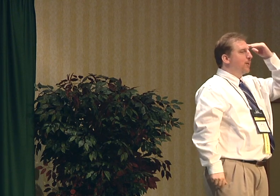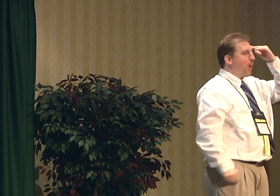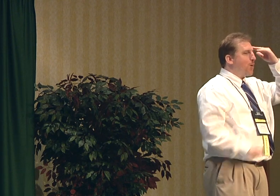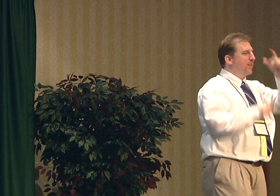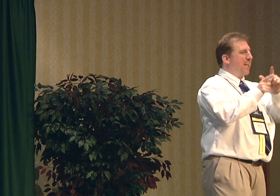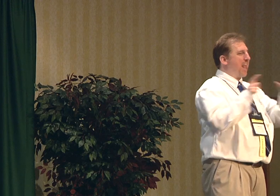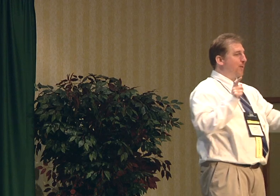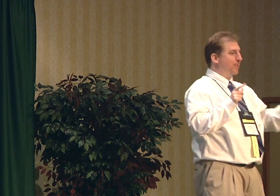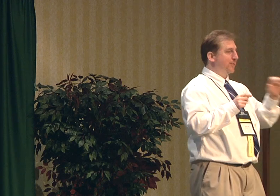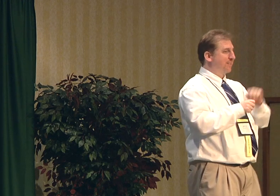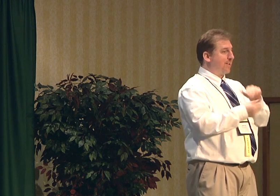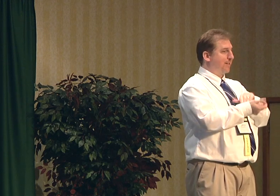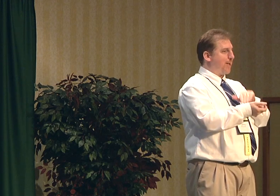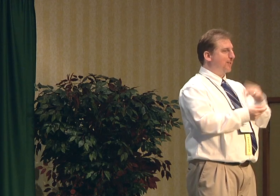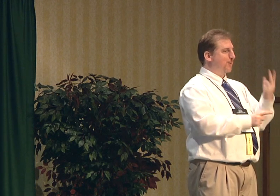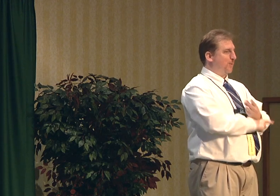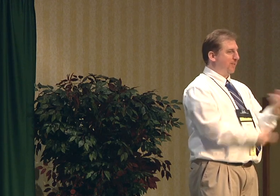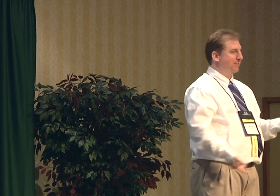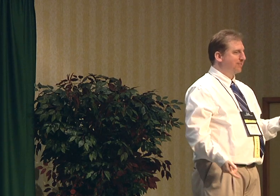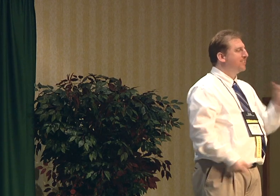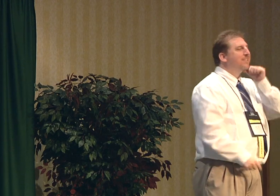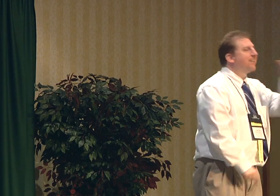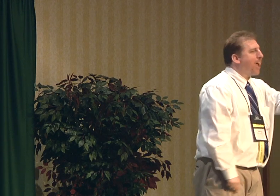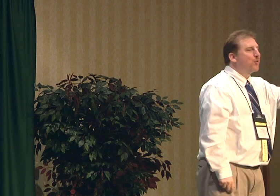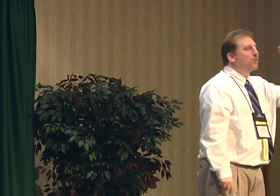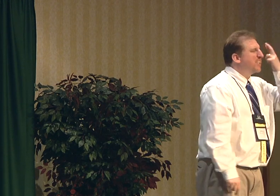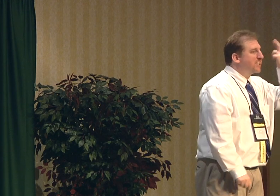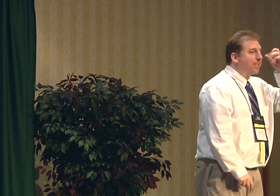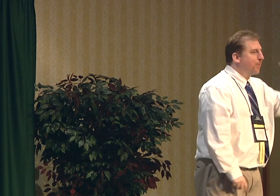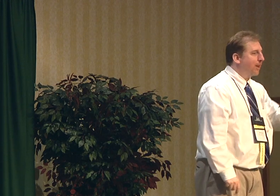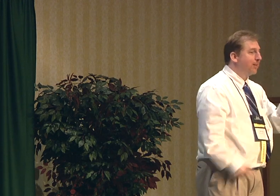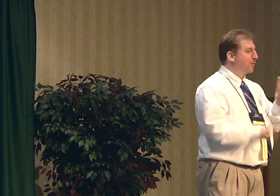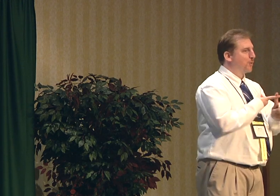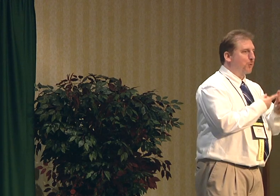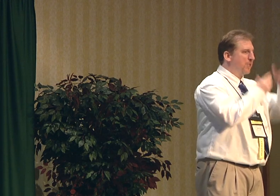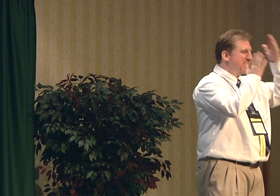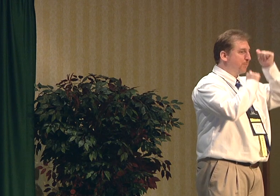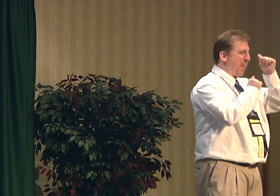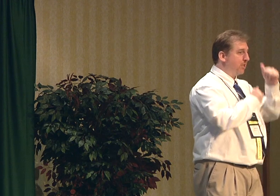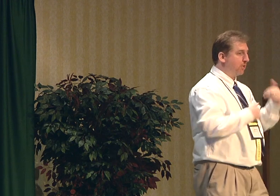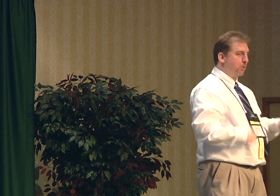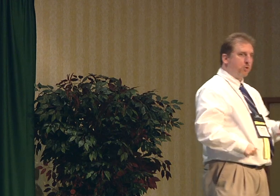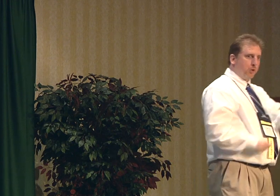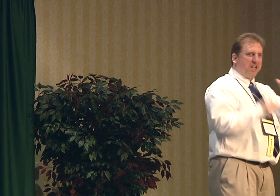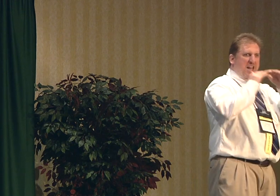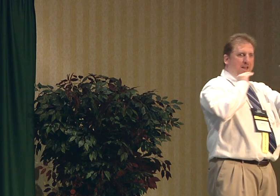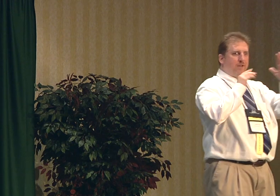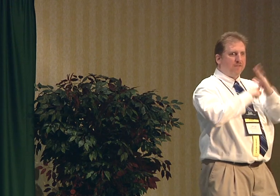This interpreter may have excellent interpreting skills but doesn't understand the language that's being used. That's not